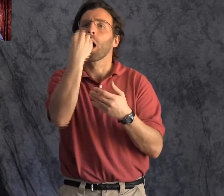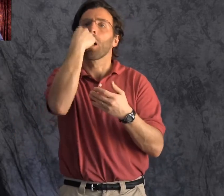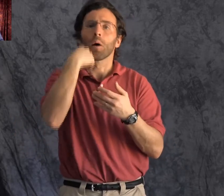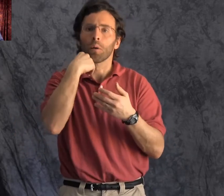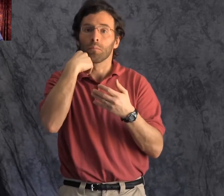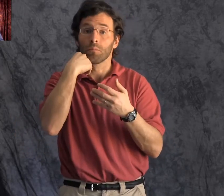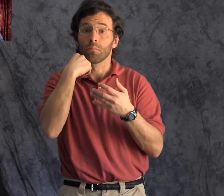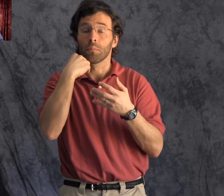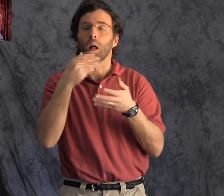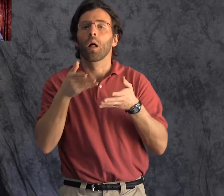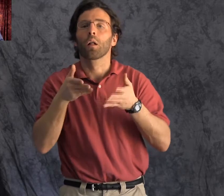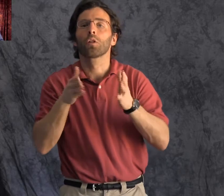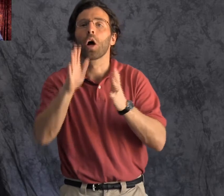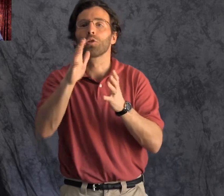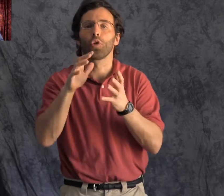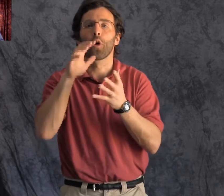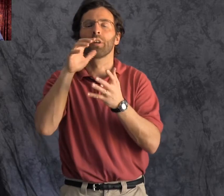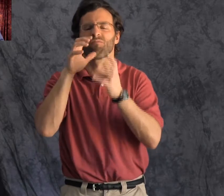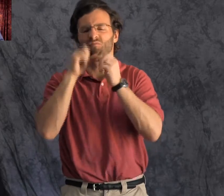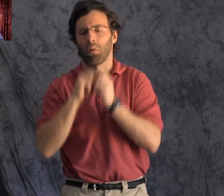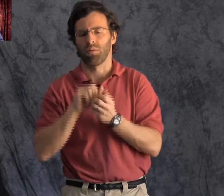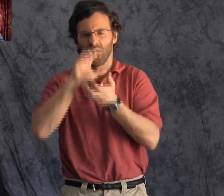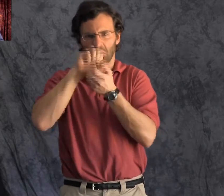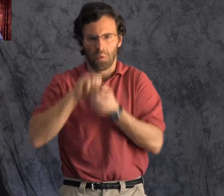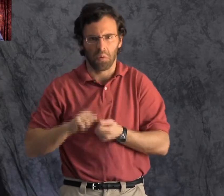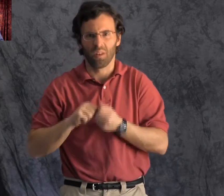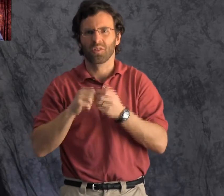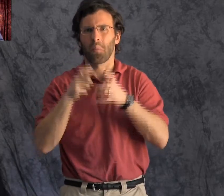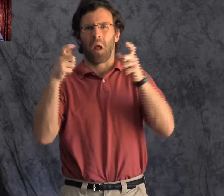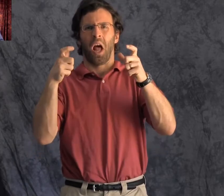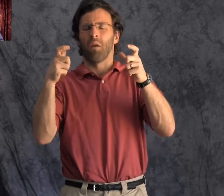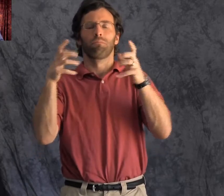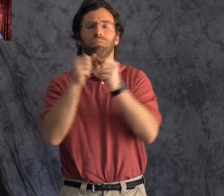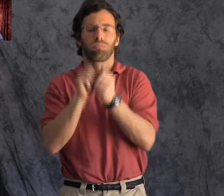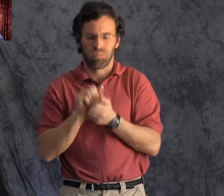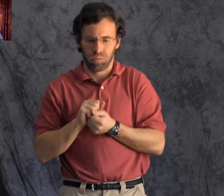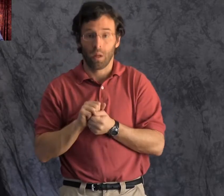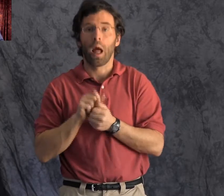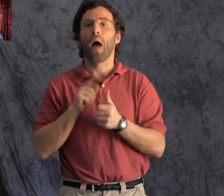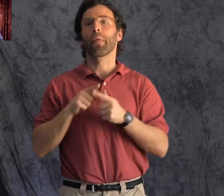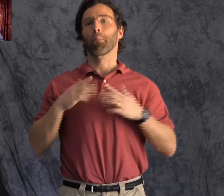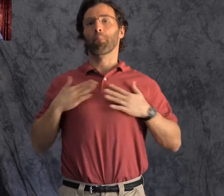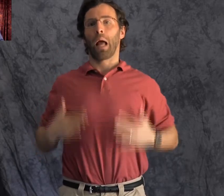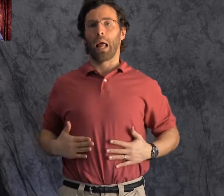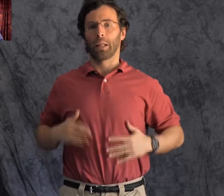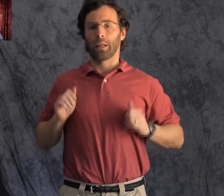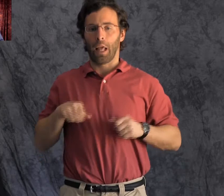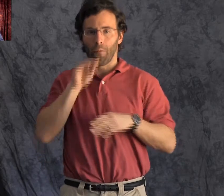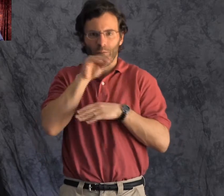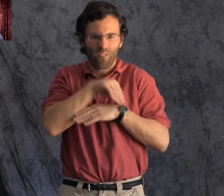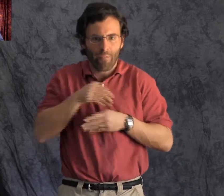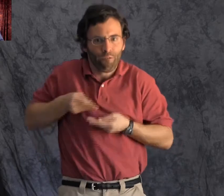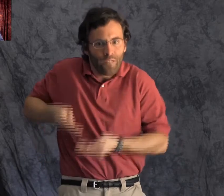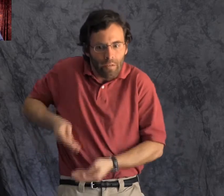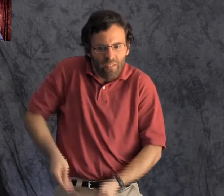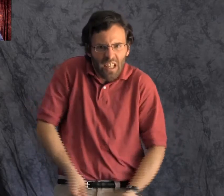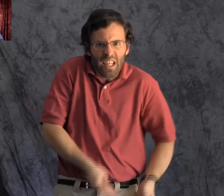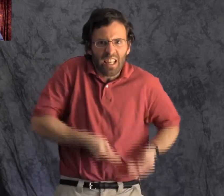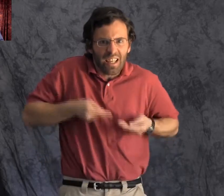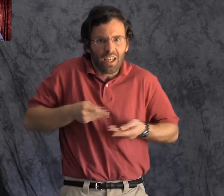digestive system is absorption. Absorption involves moving tiny nutrients from the digestive system actually into the bloodstream